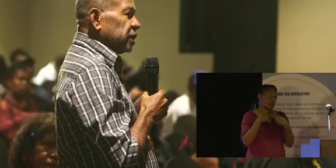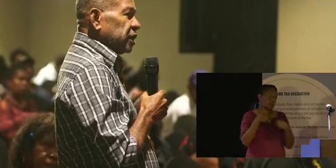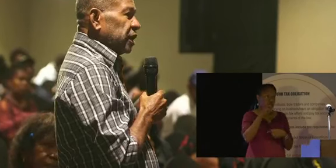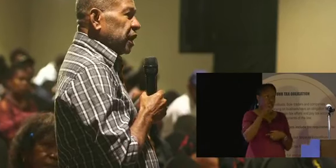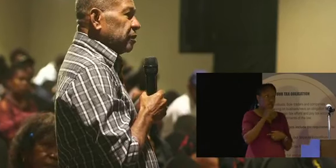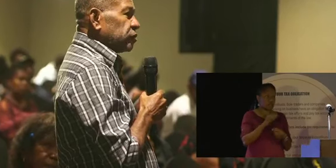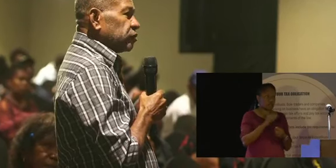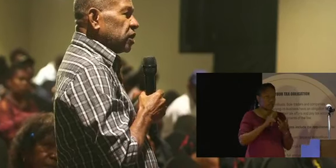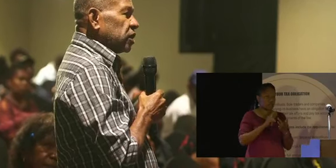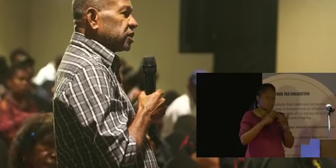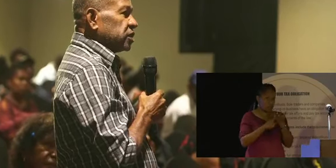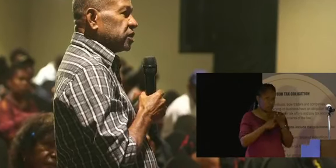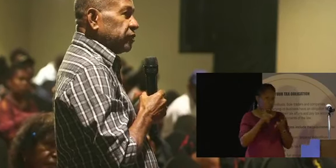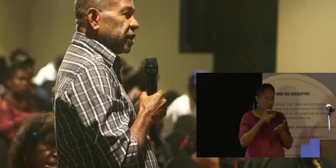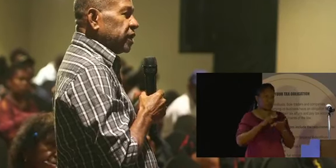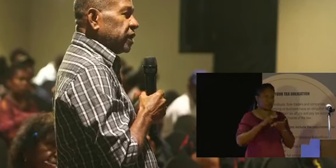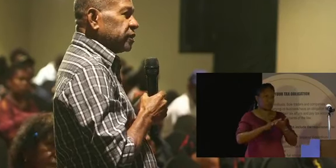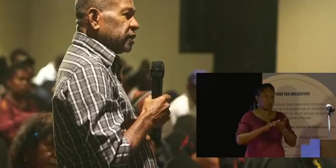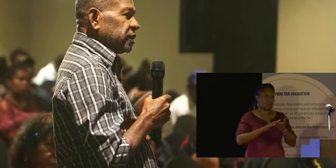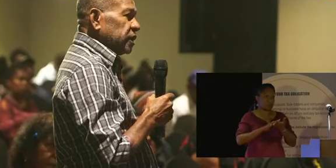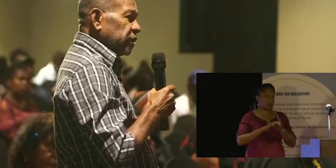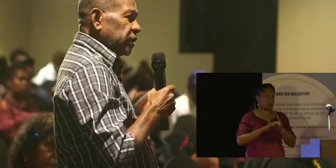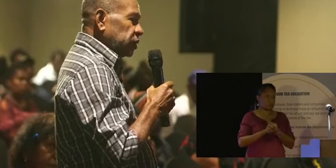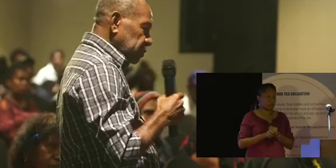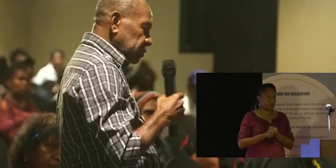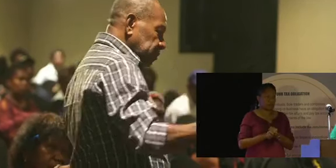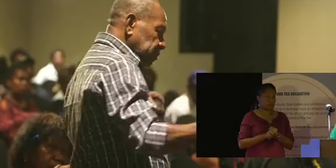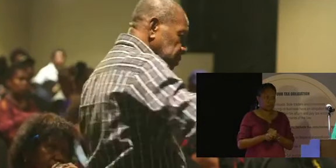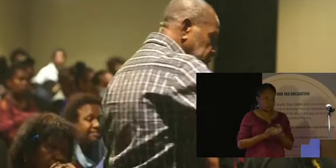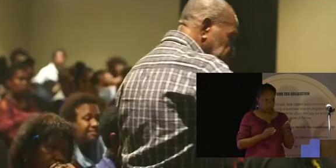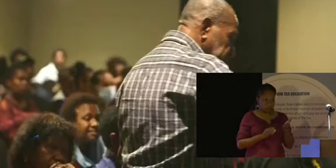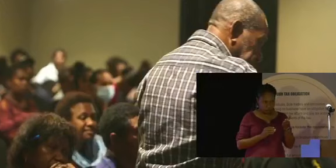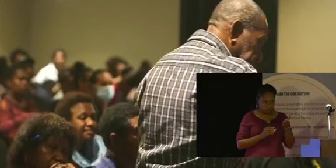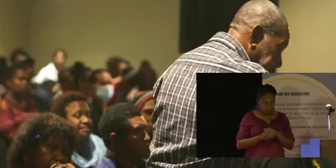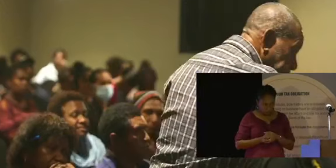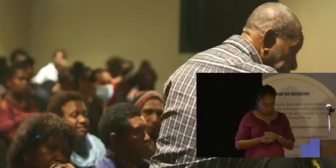be able to assist us in that regard? Thank you.